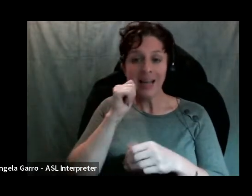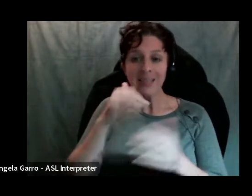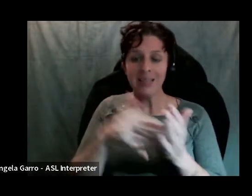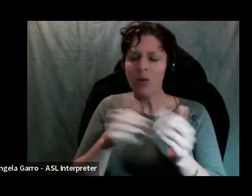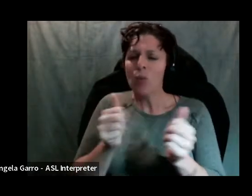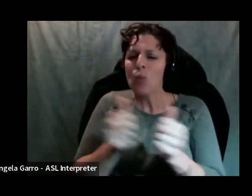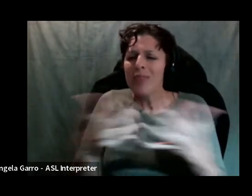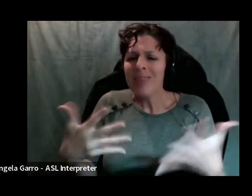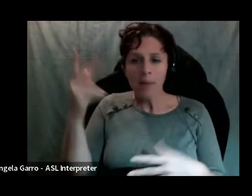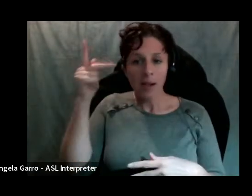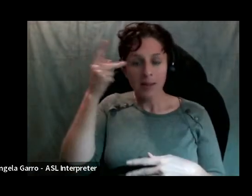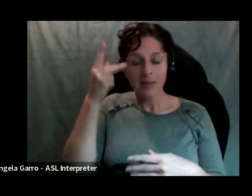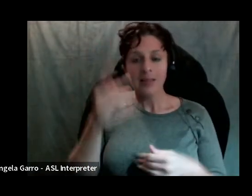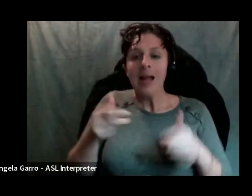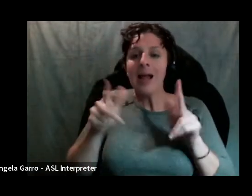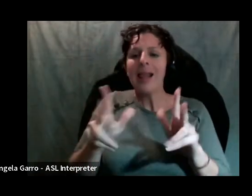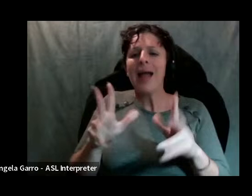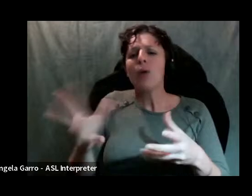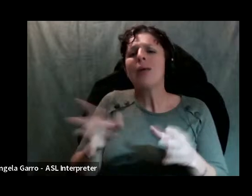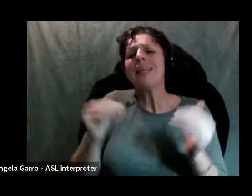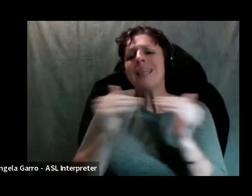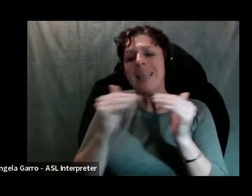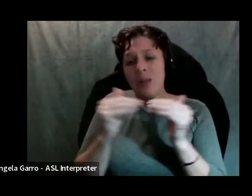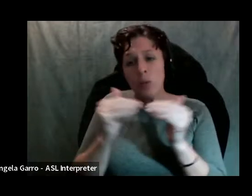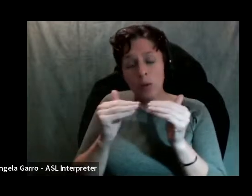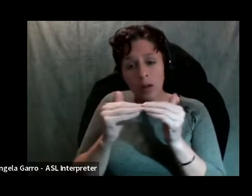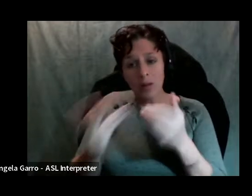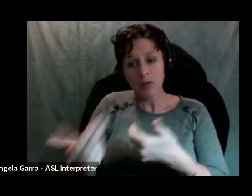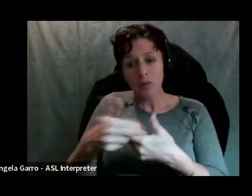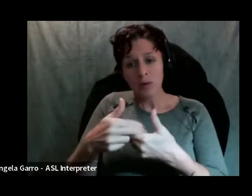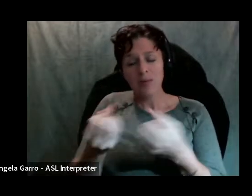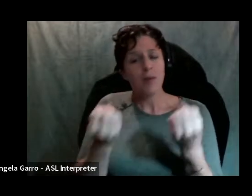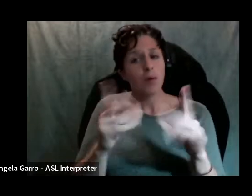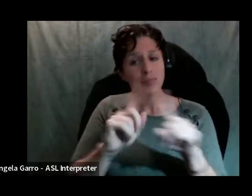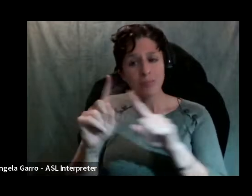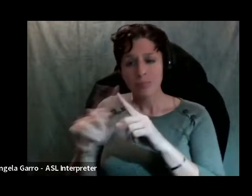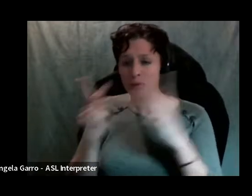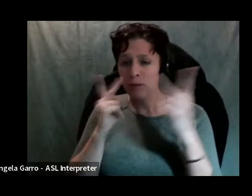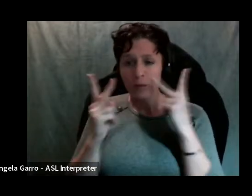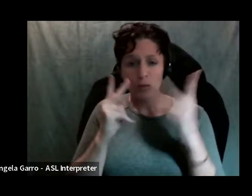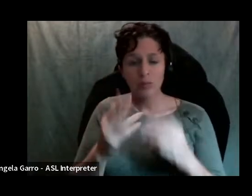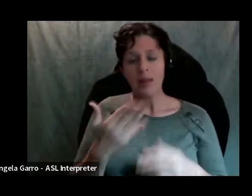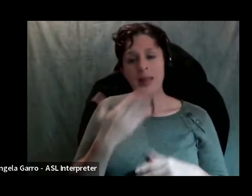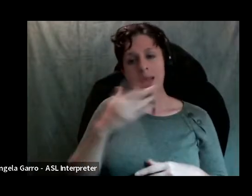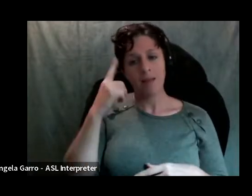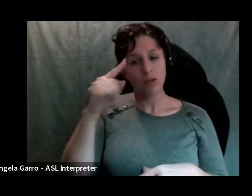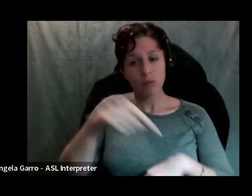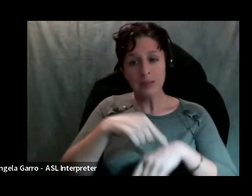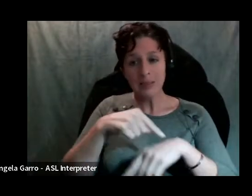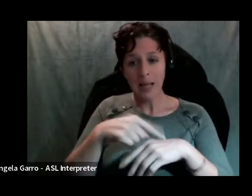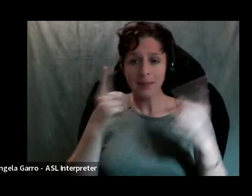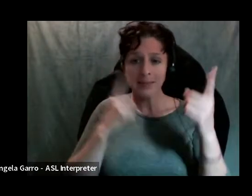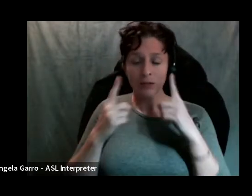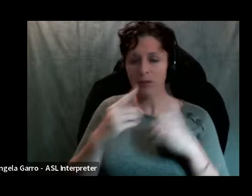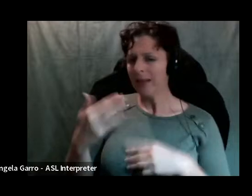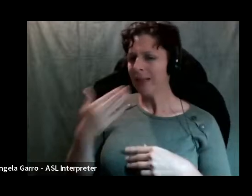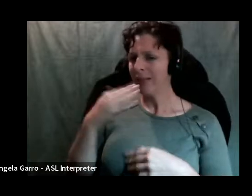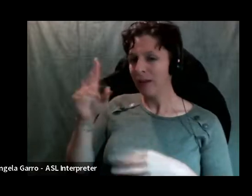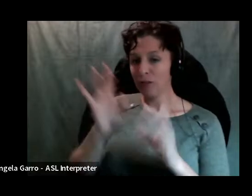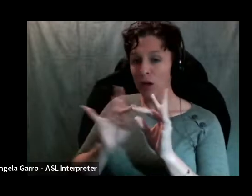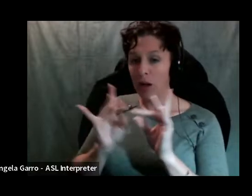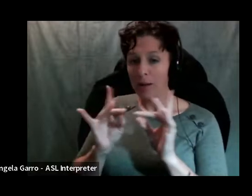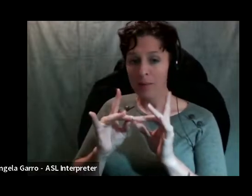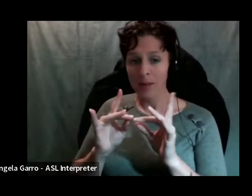allowing equal participation of multiple views. Thank you for your time and consideration. Thank you for your comment.